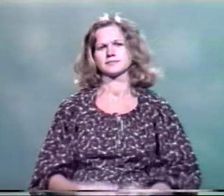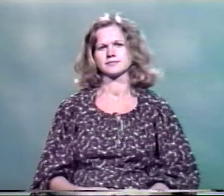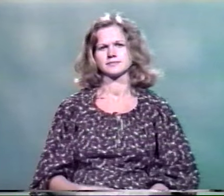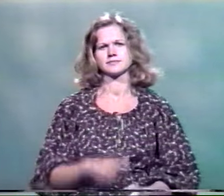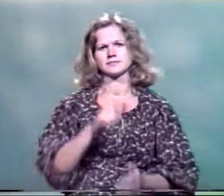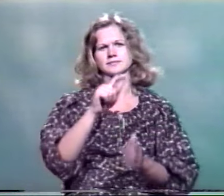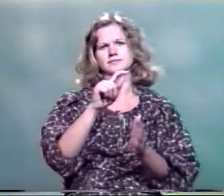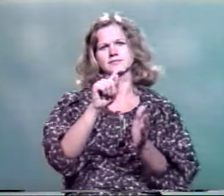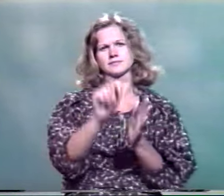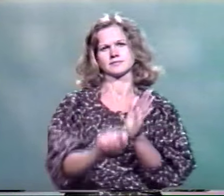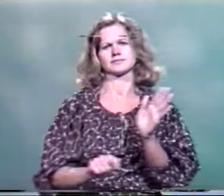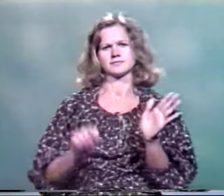Time historically.